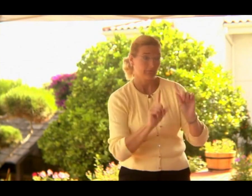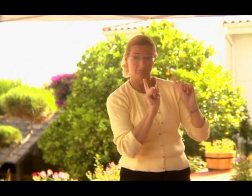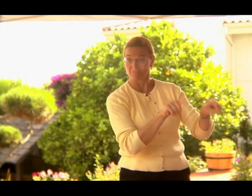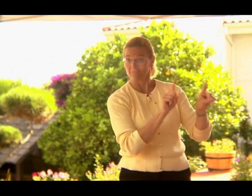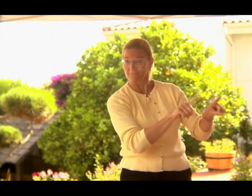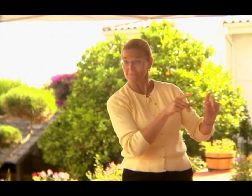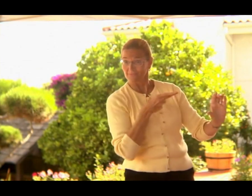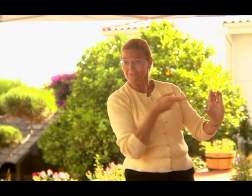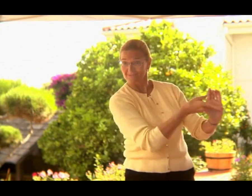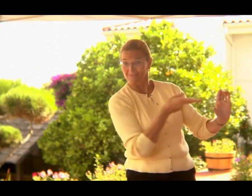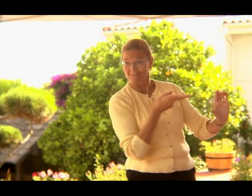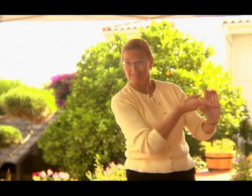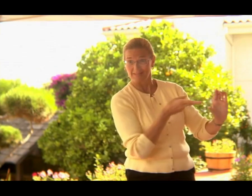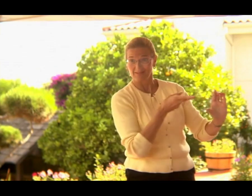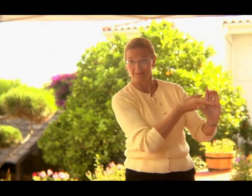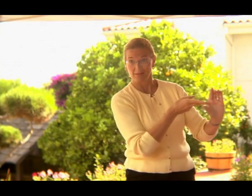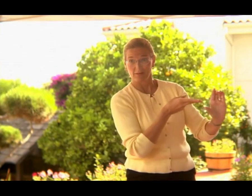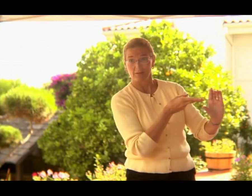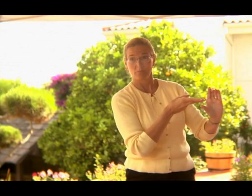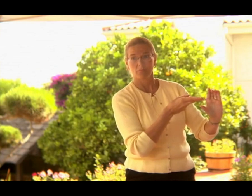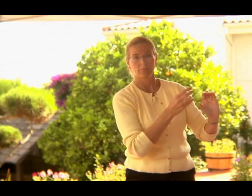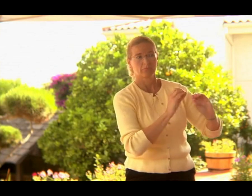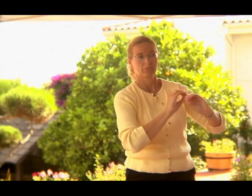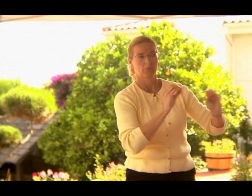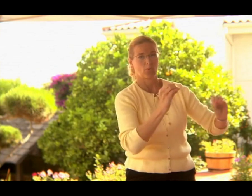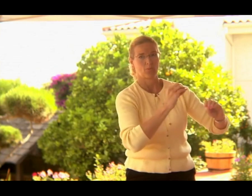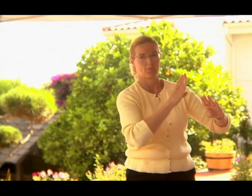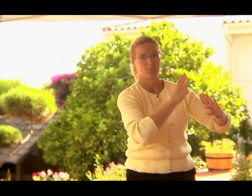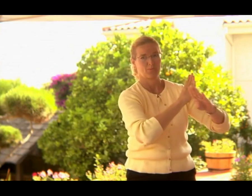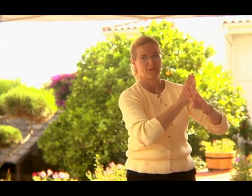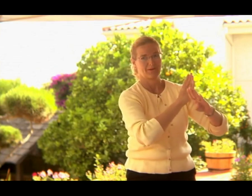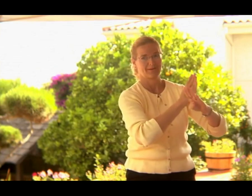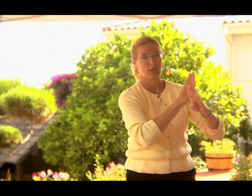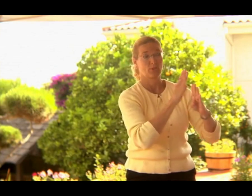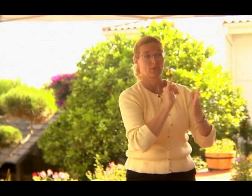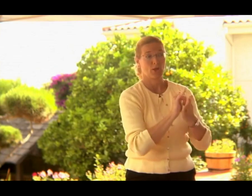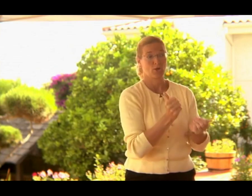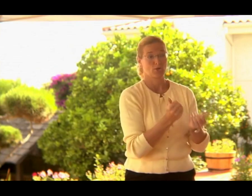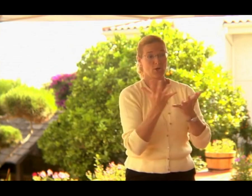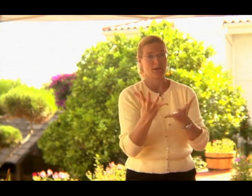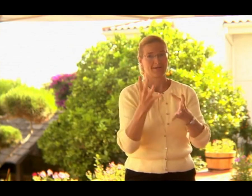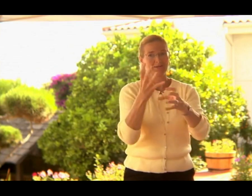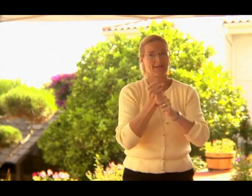This means that going to a tanning salon without any protection can cause you to get skin cancer.